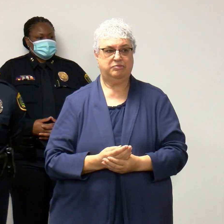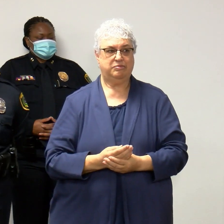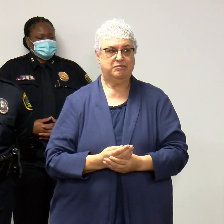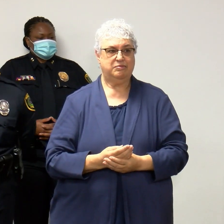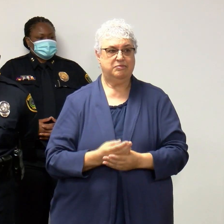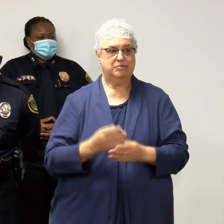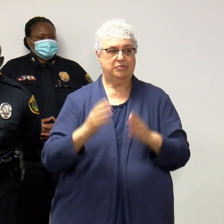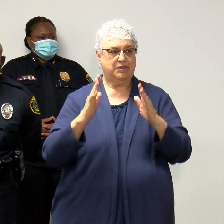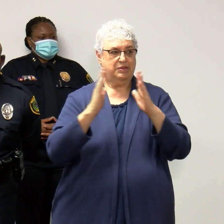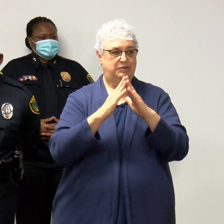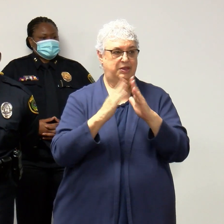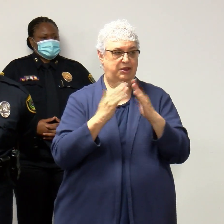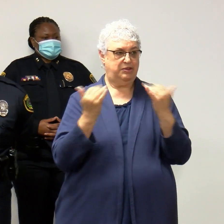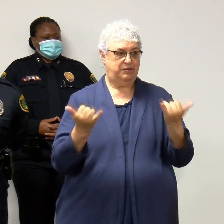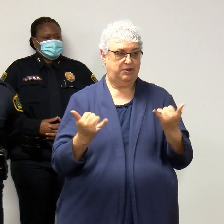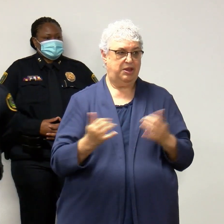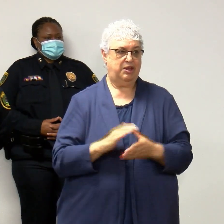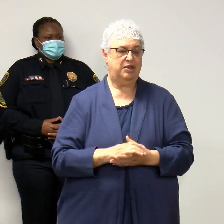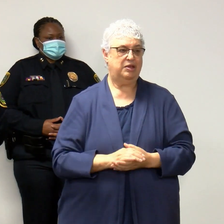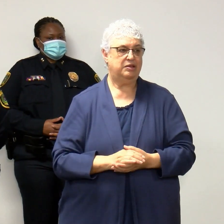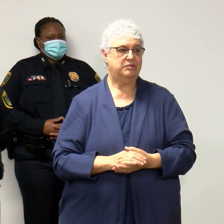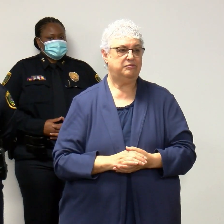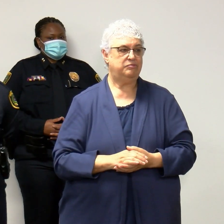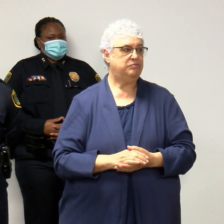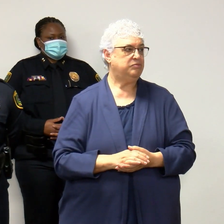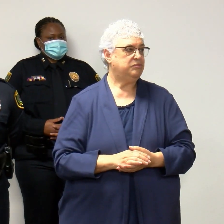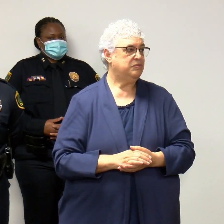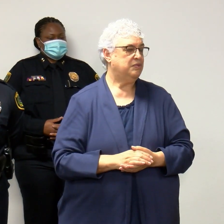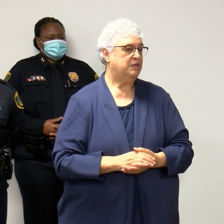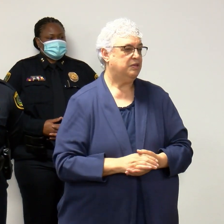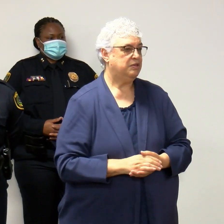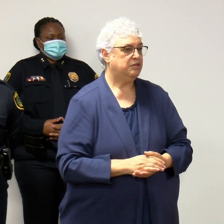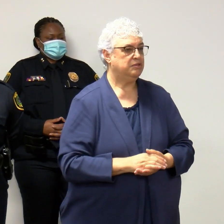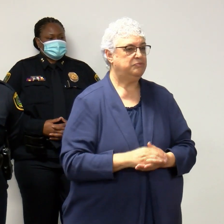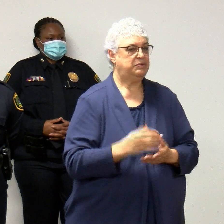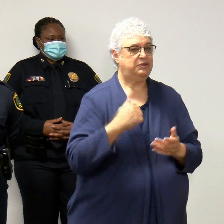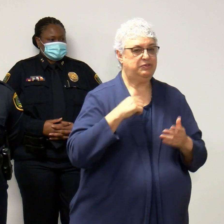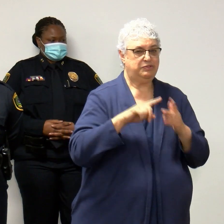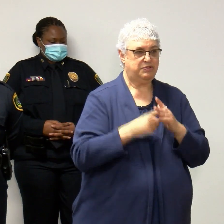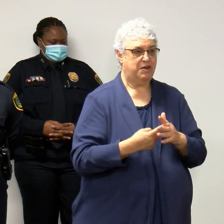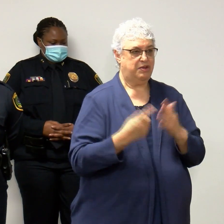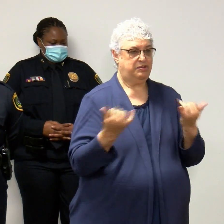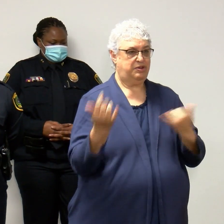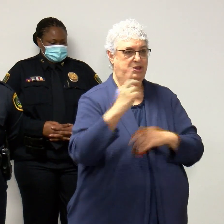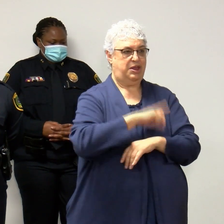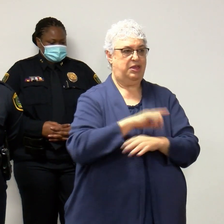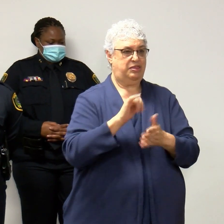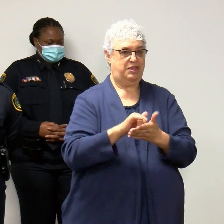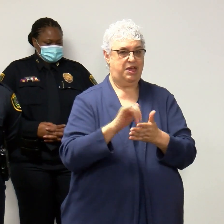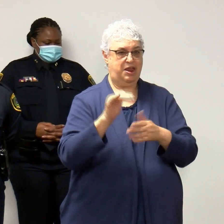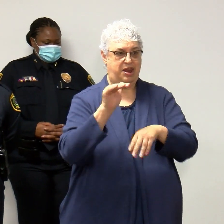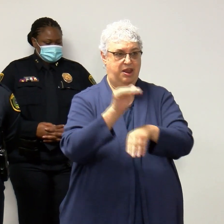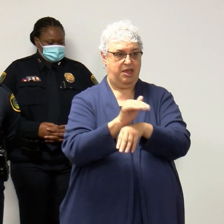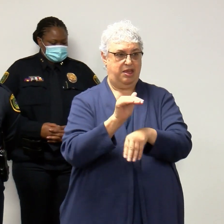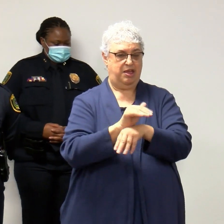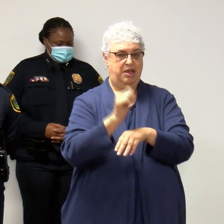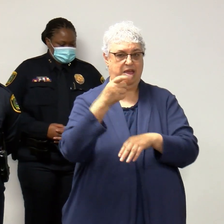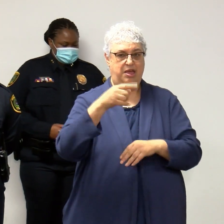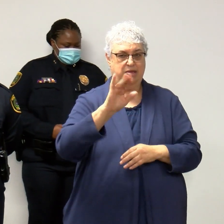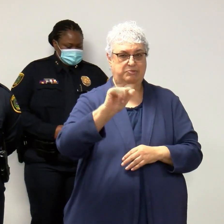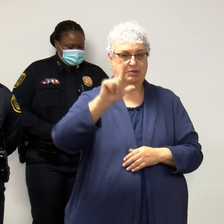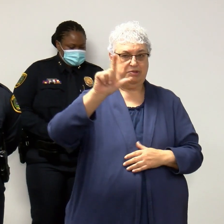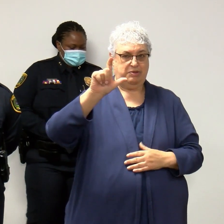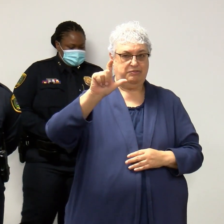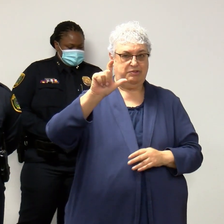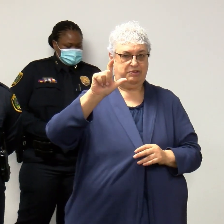the city today. Let me just start off by saying that what happened the night of April the